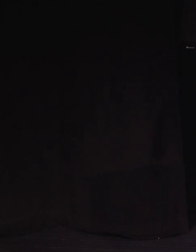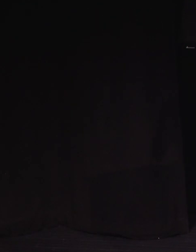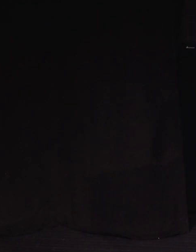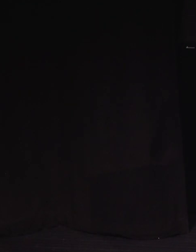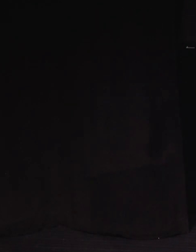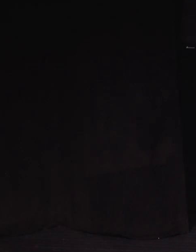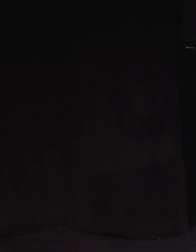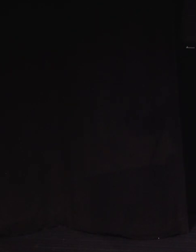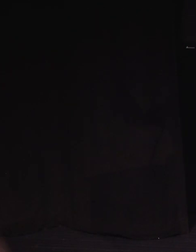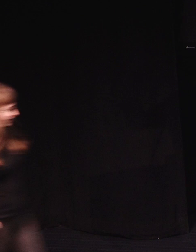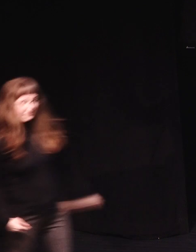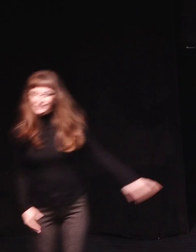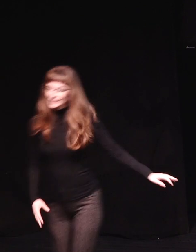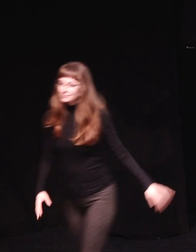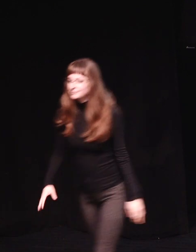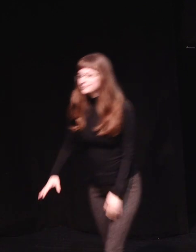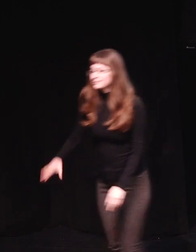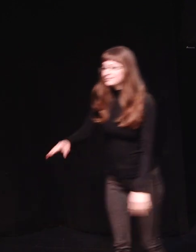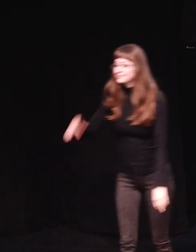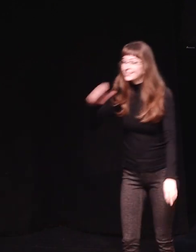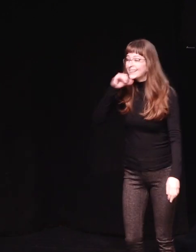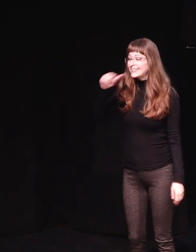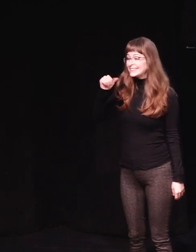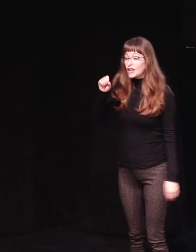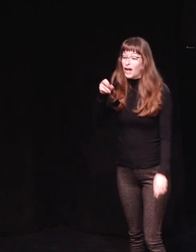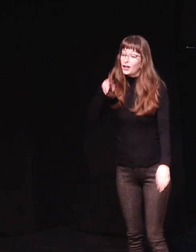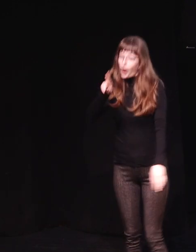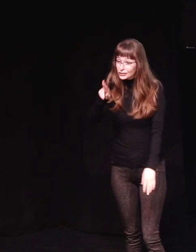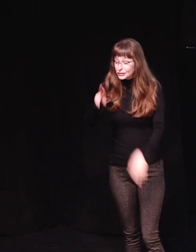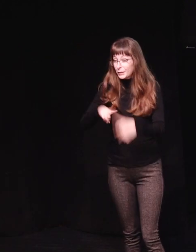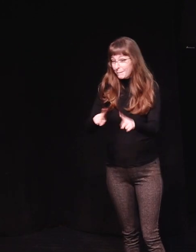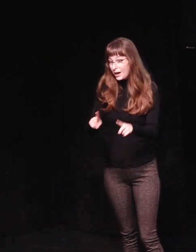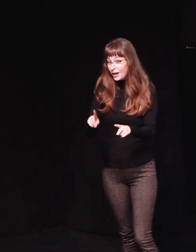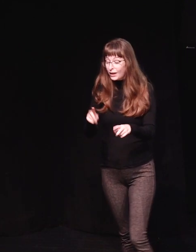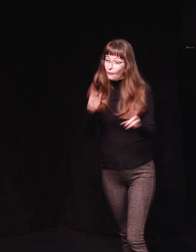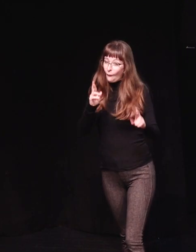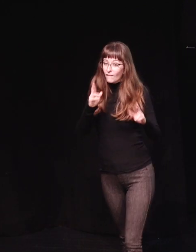It's not an Oscar, but hopefully he'll put it up there somewhere. I know.